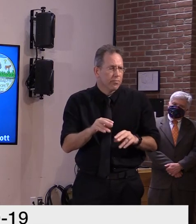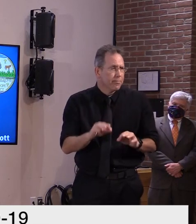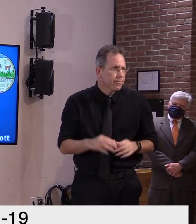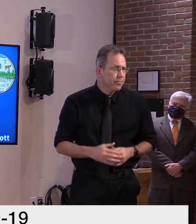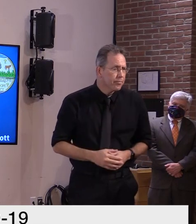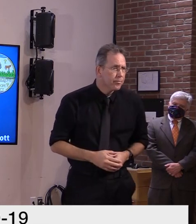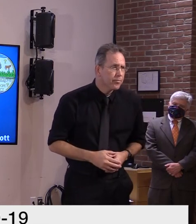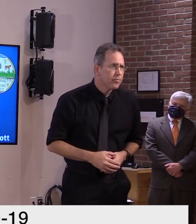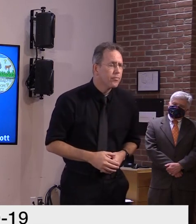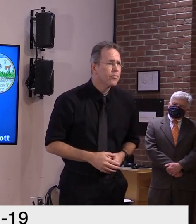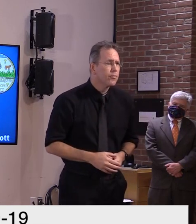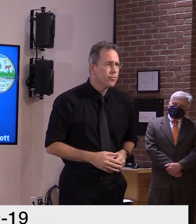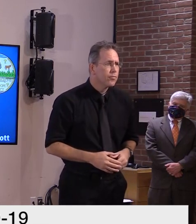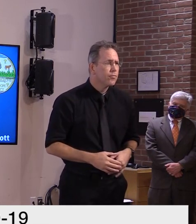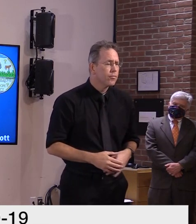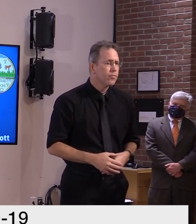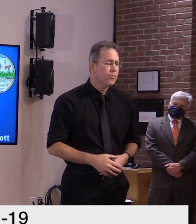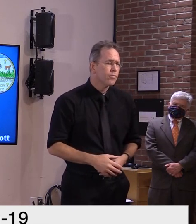Okay.